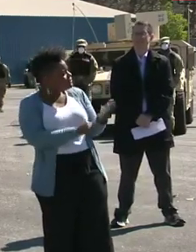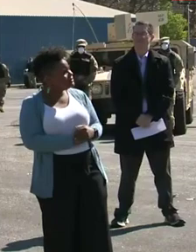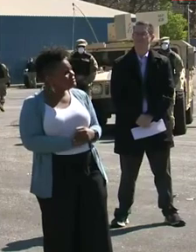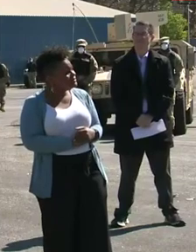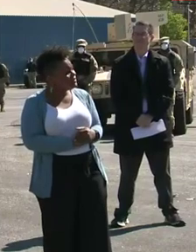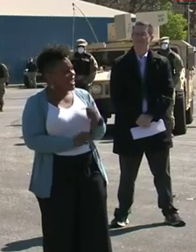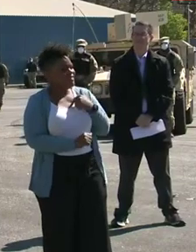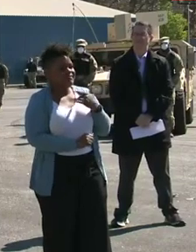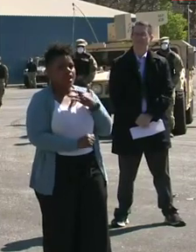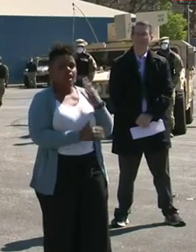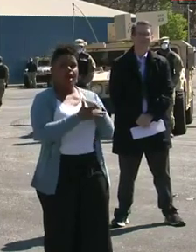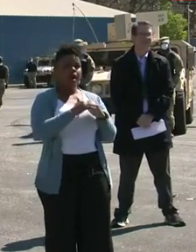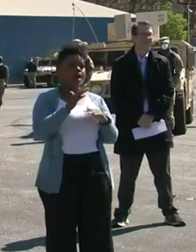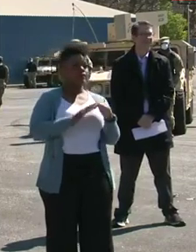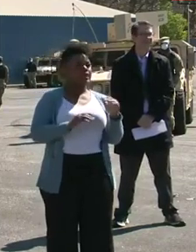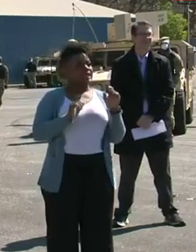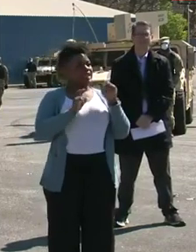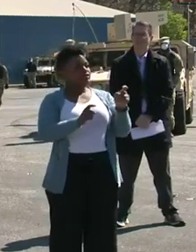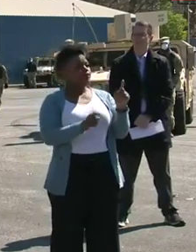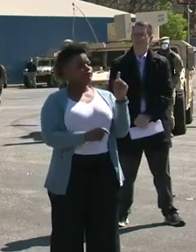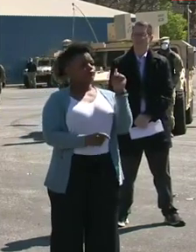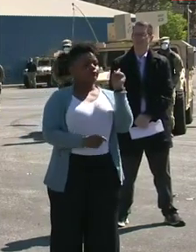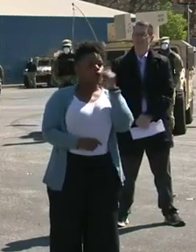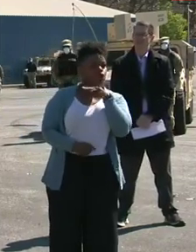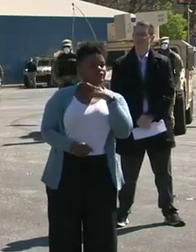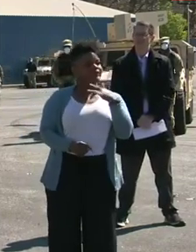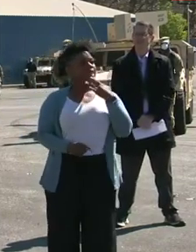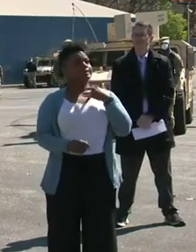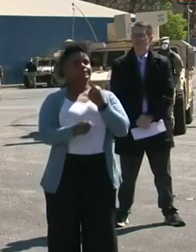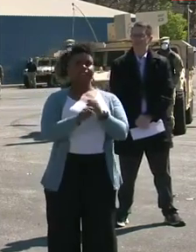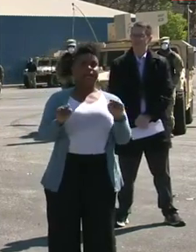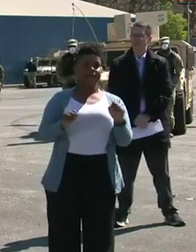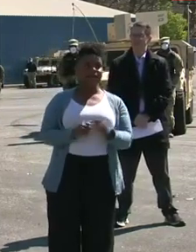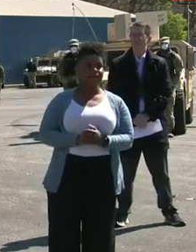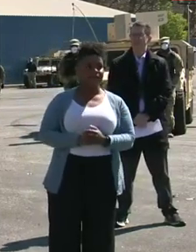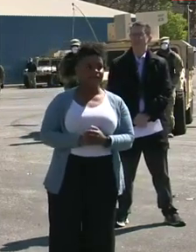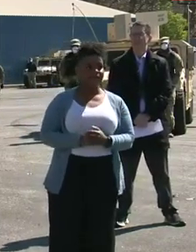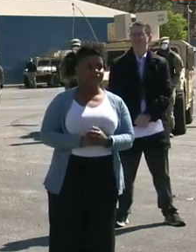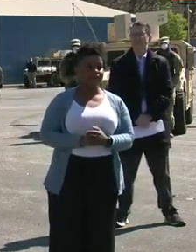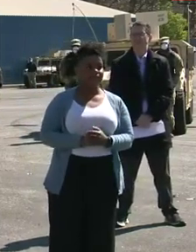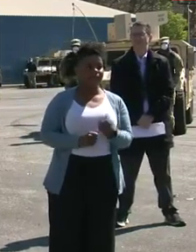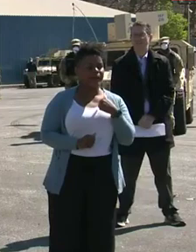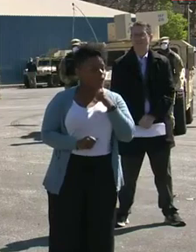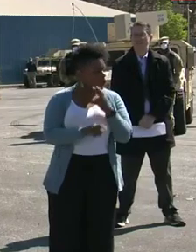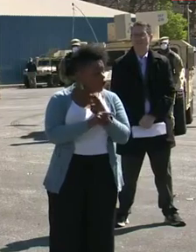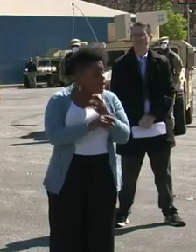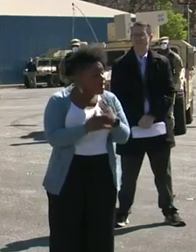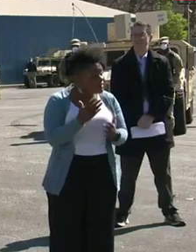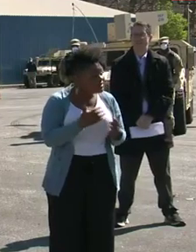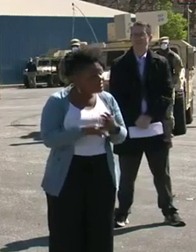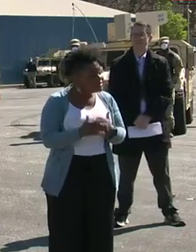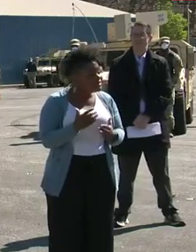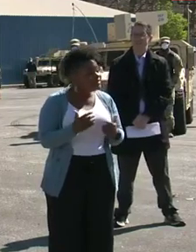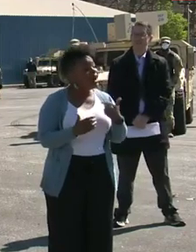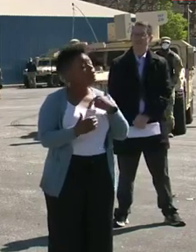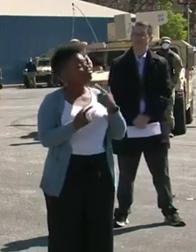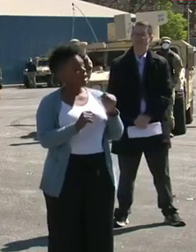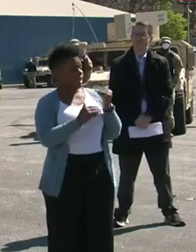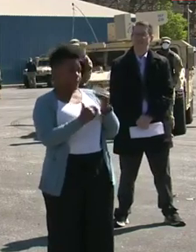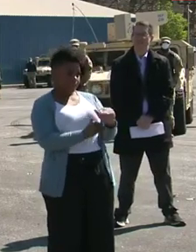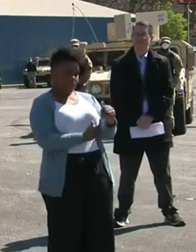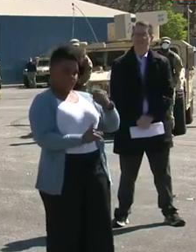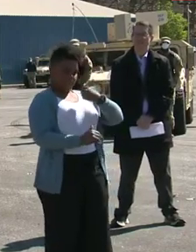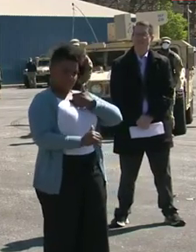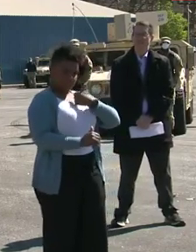of security. So I won't be wearing gloves, and I'm trying to limit my activities and